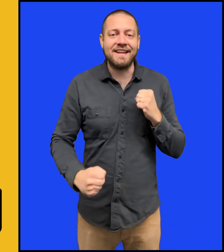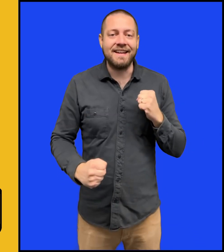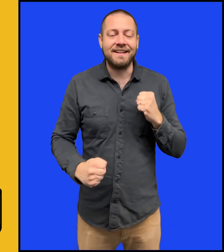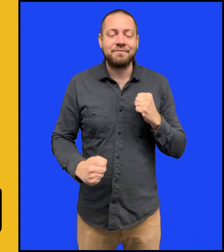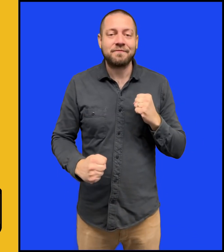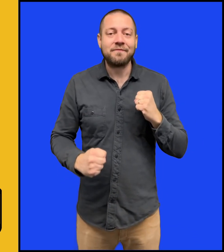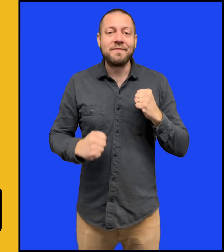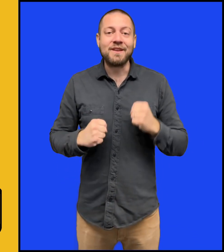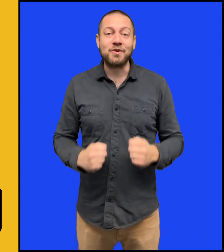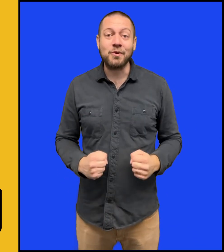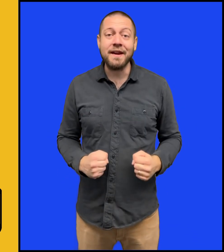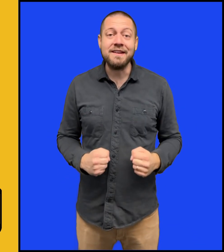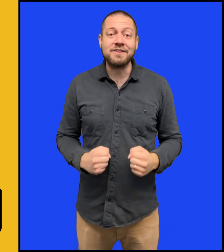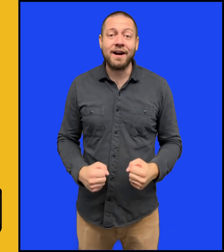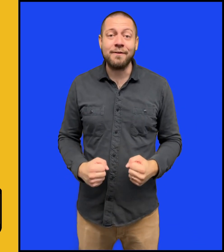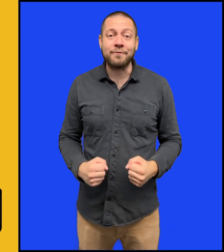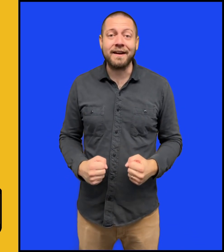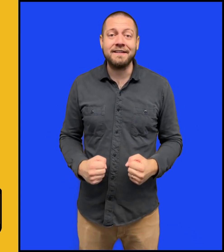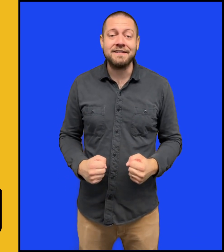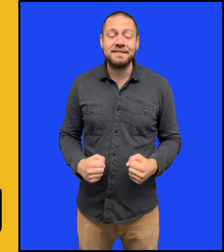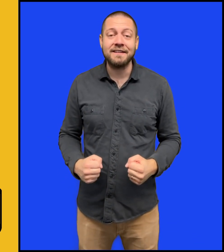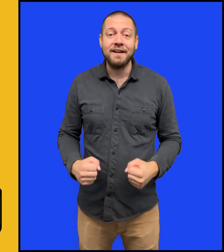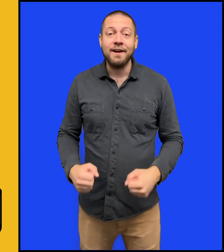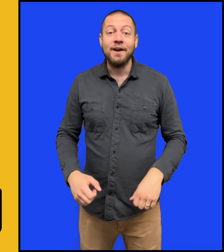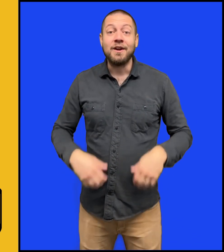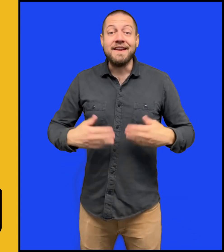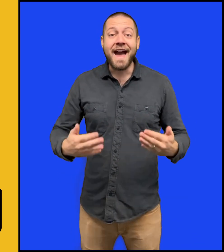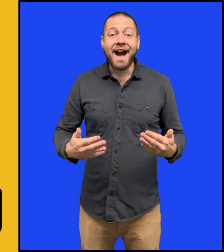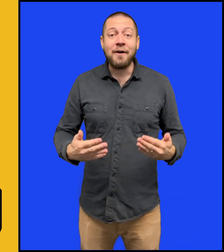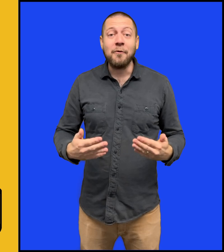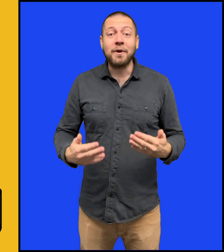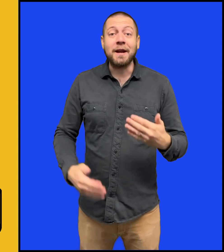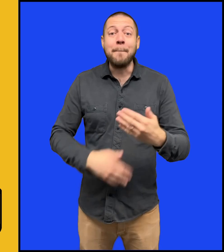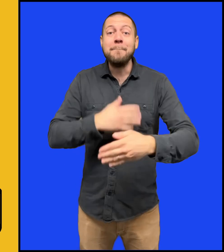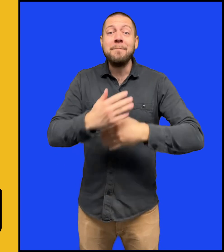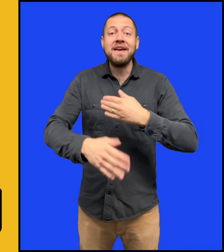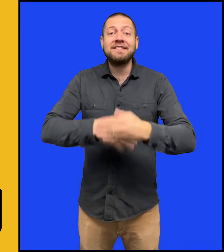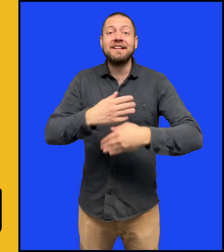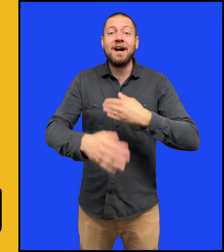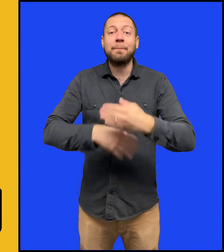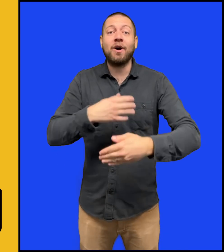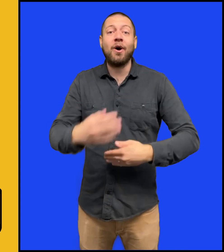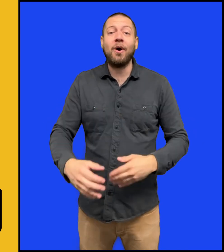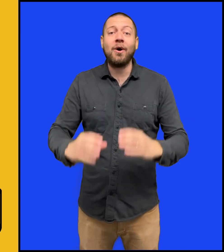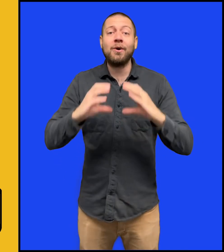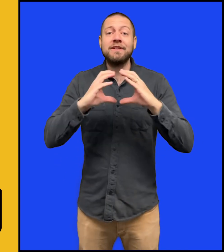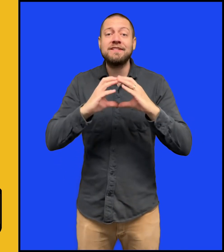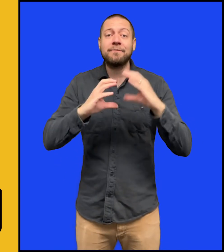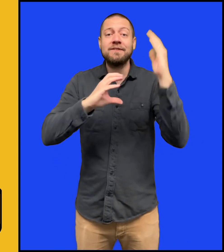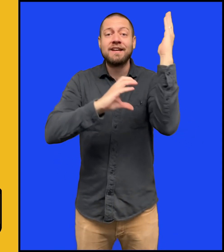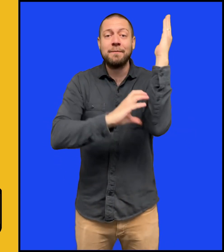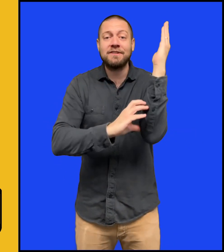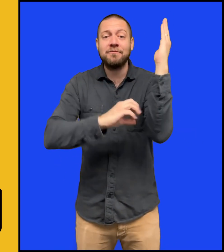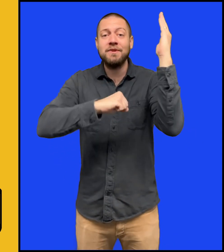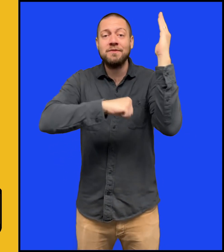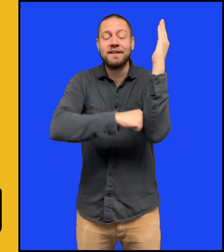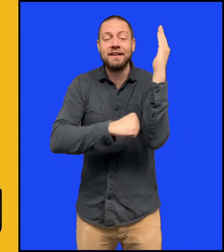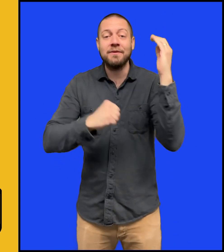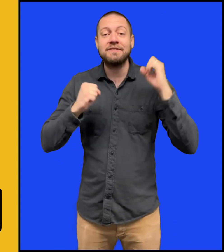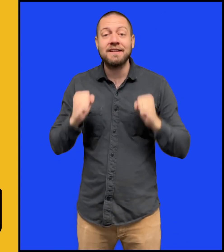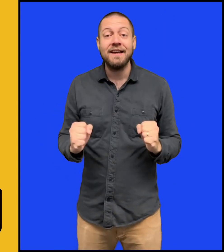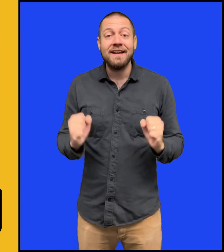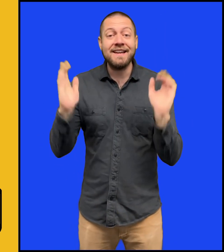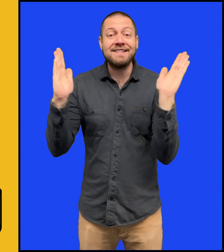T, T. Great job, friends. Now we're going to mix up all the different types of